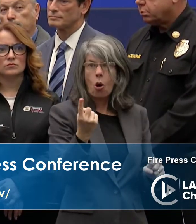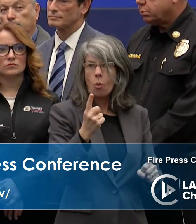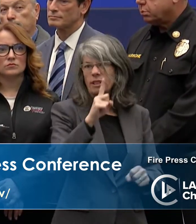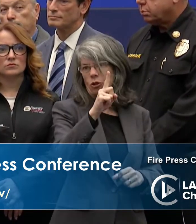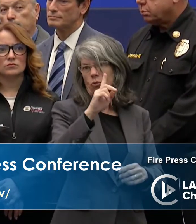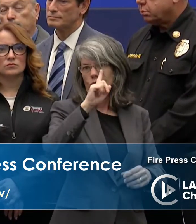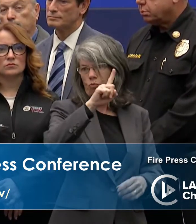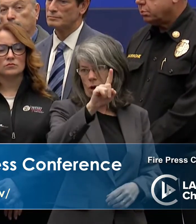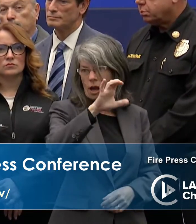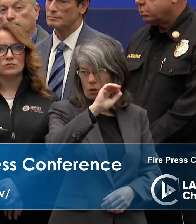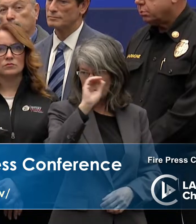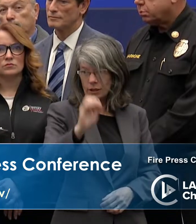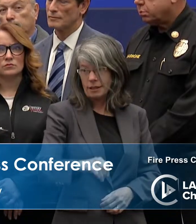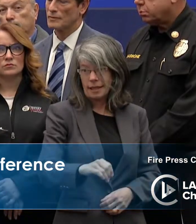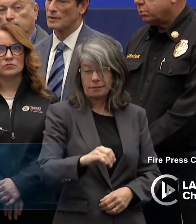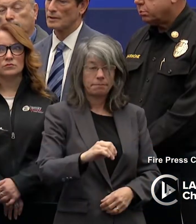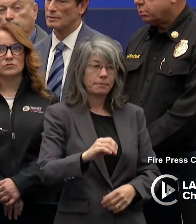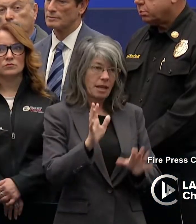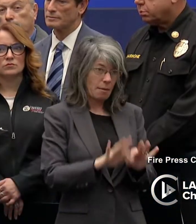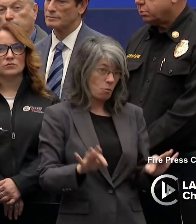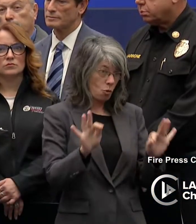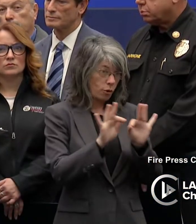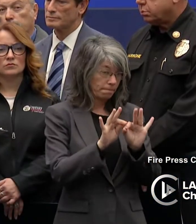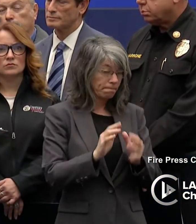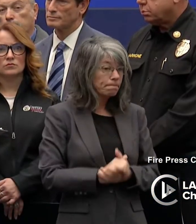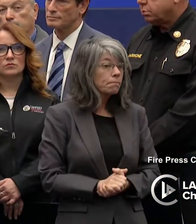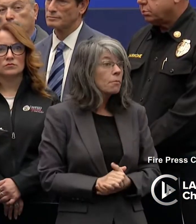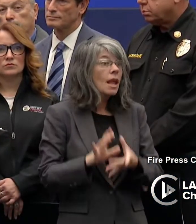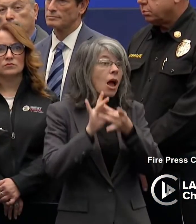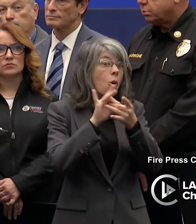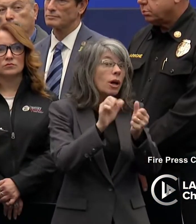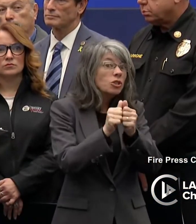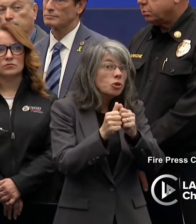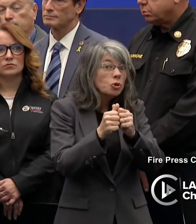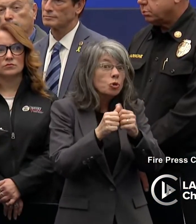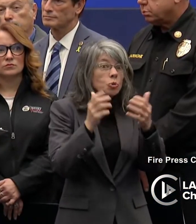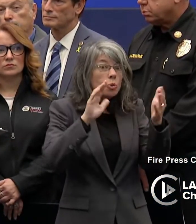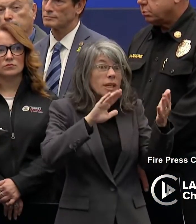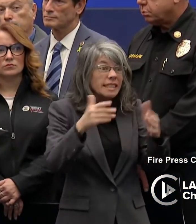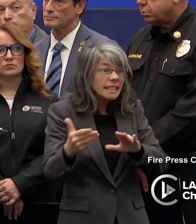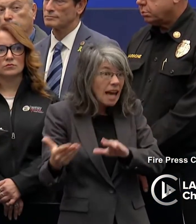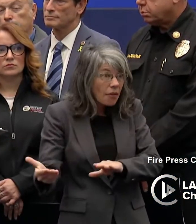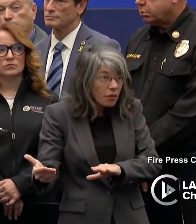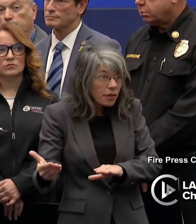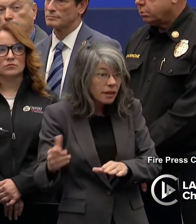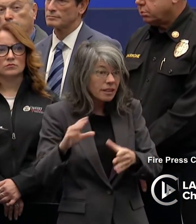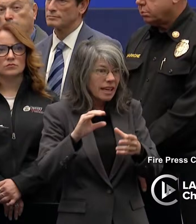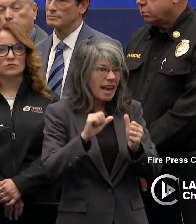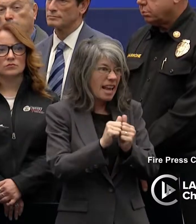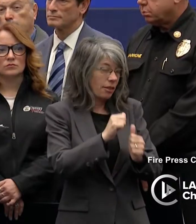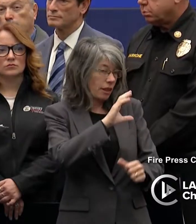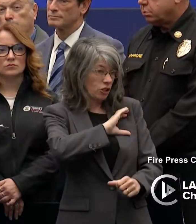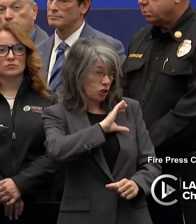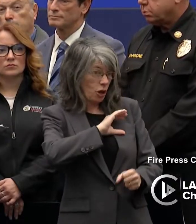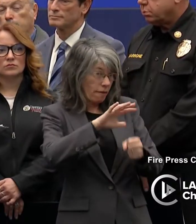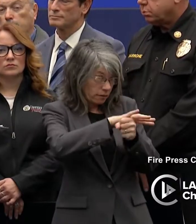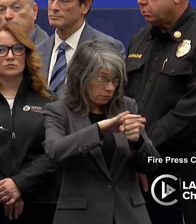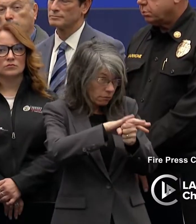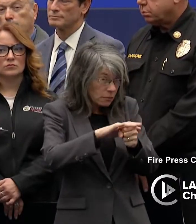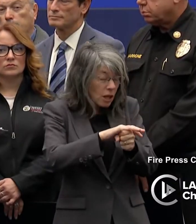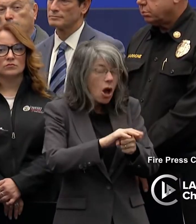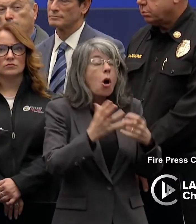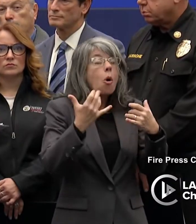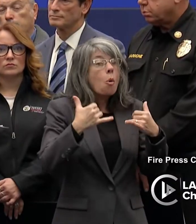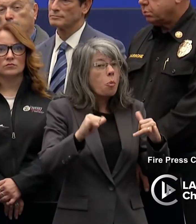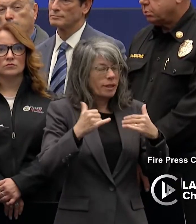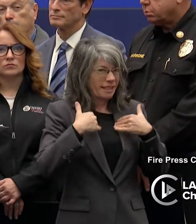absolutely number one. In regards to deaths in the Los Angeles County Sheriff's jurisdiction, we